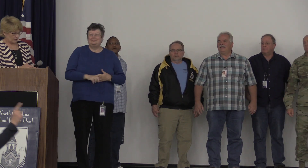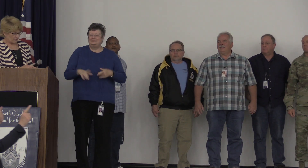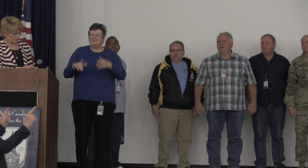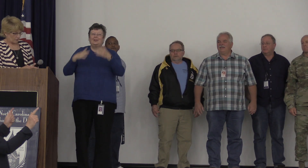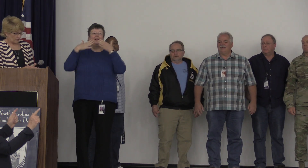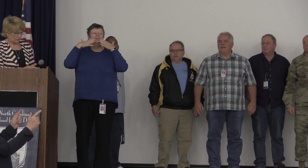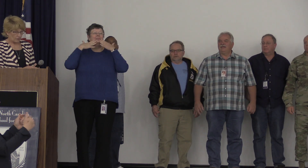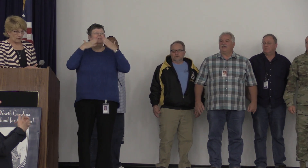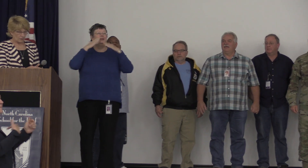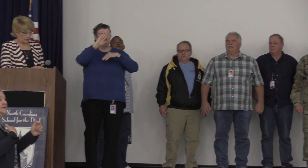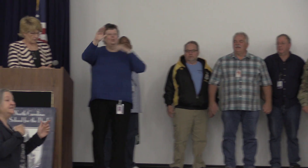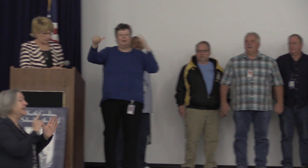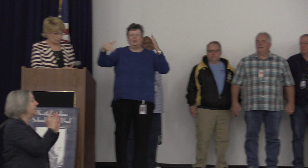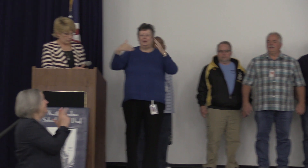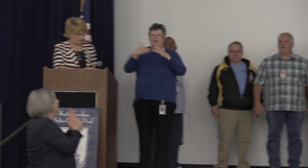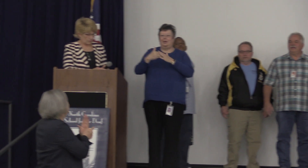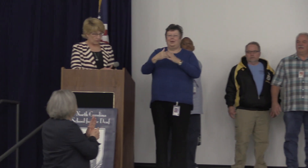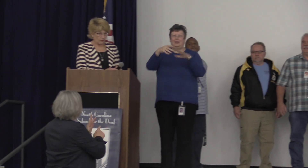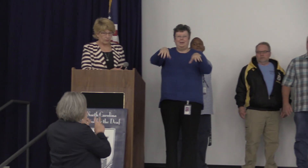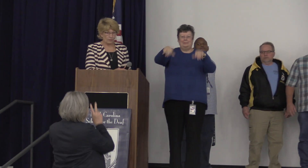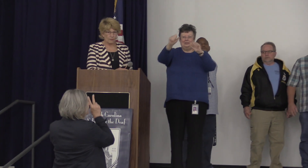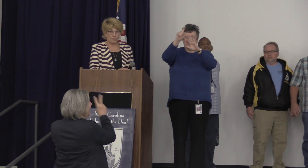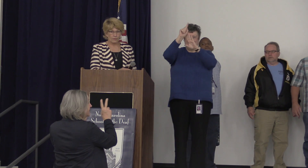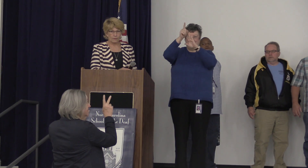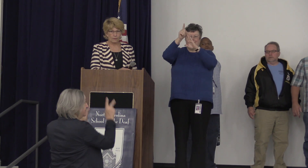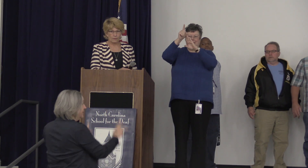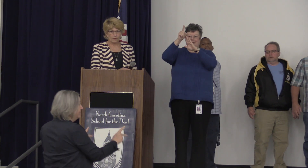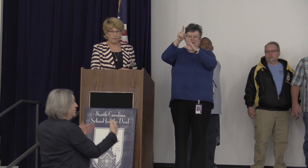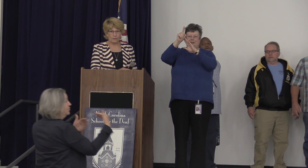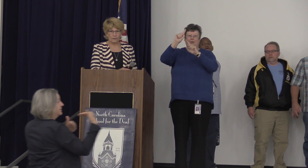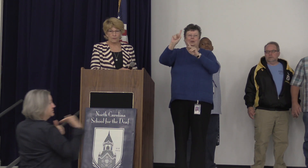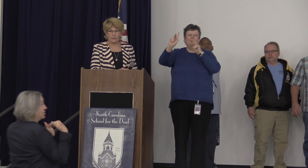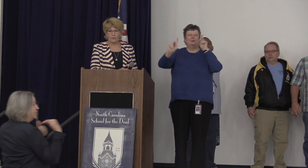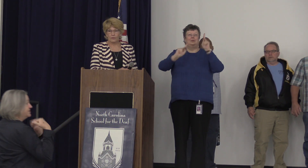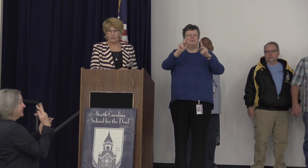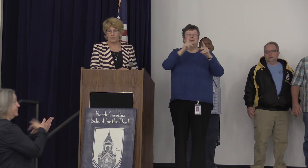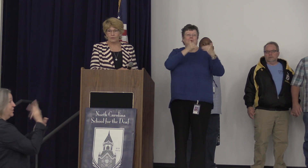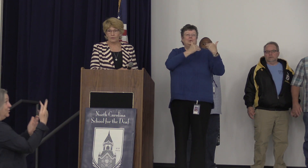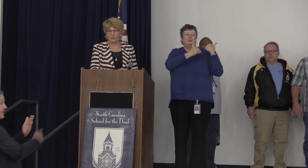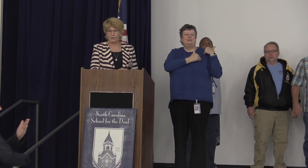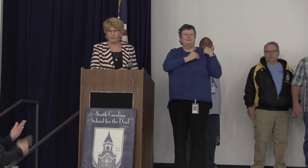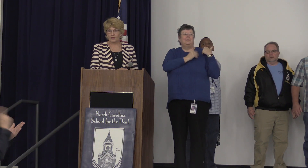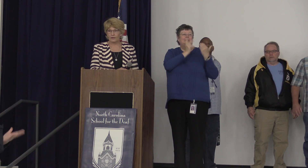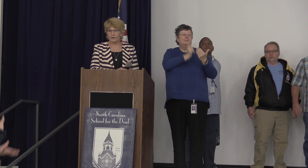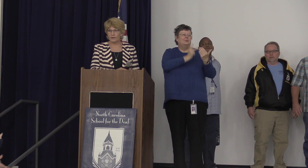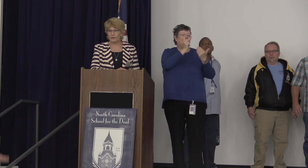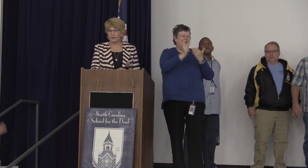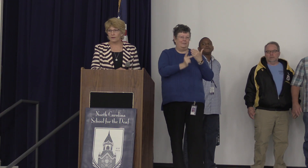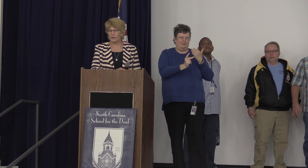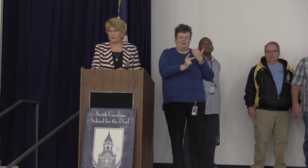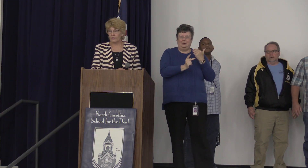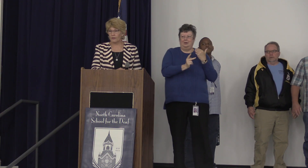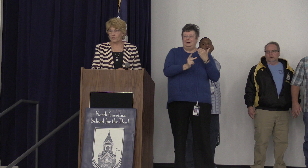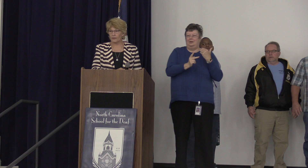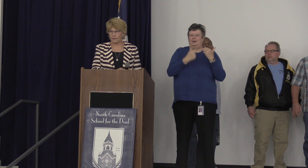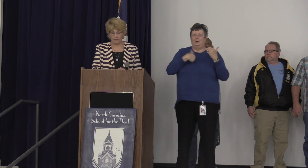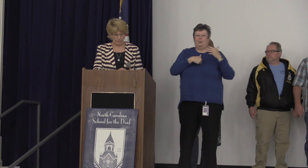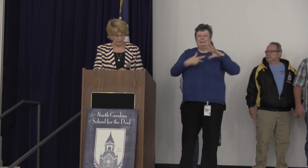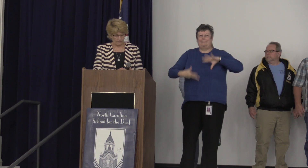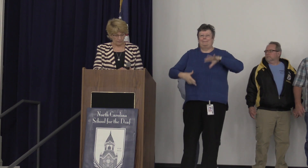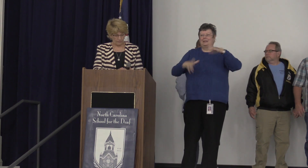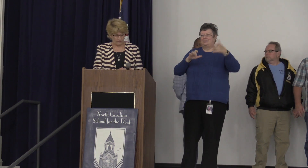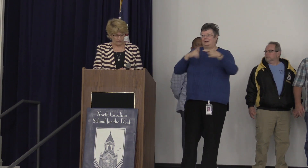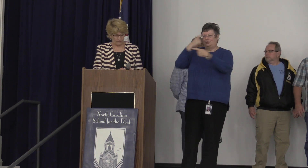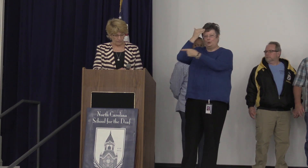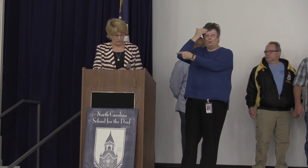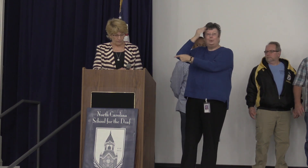Thank you all. I'm going to take a minute to just go back to the people who were in charge of the program that we mixed up